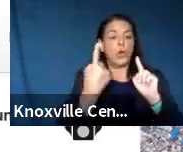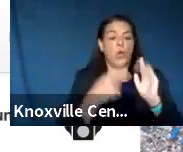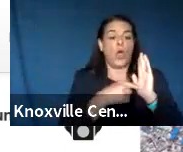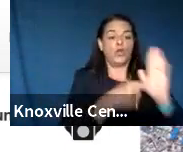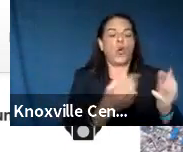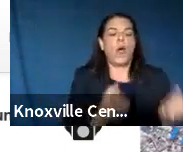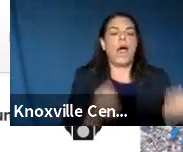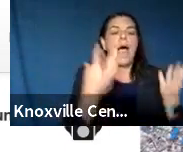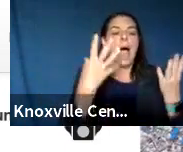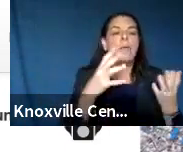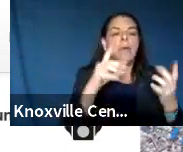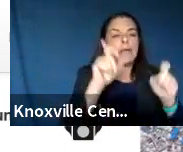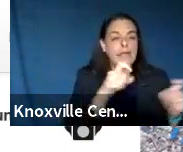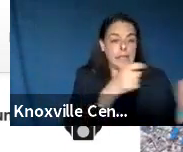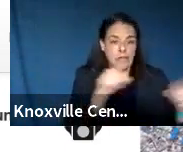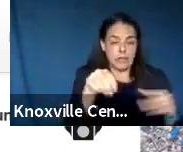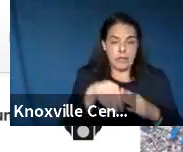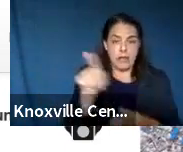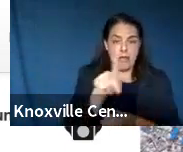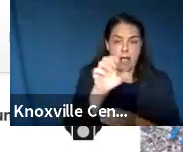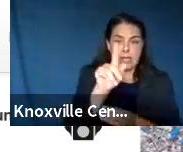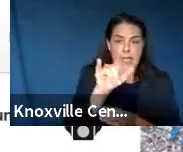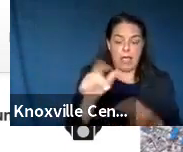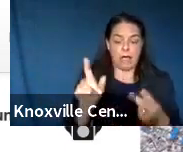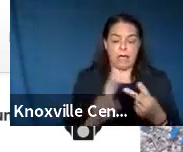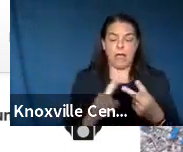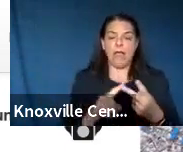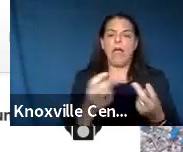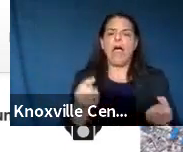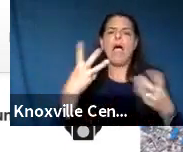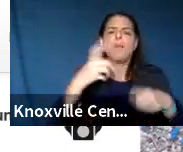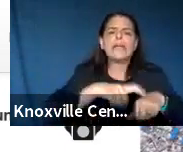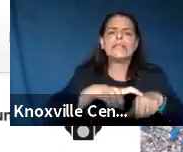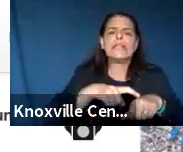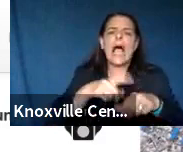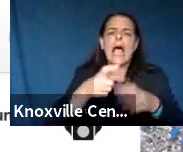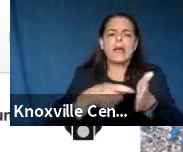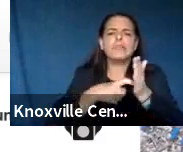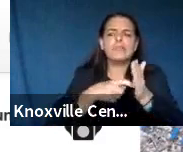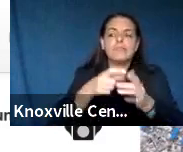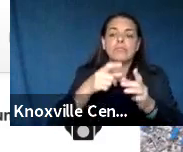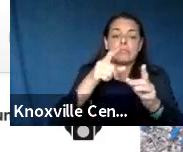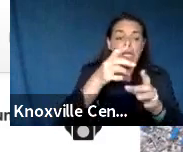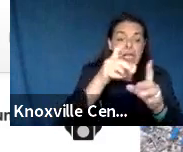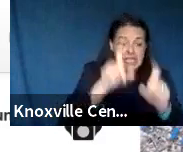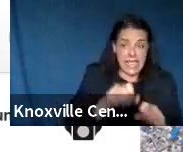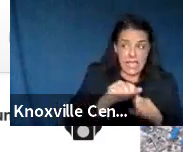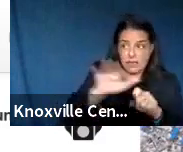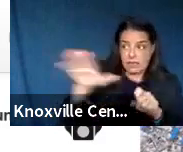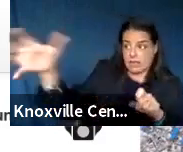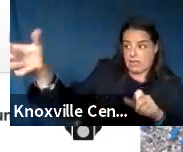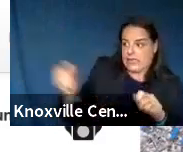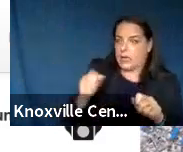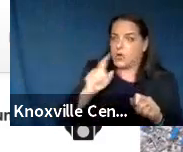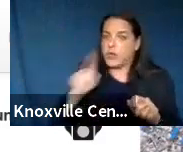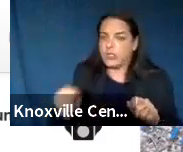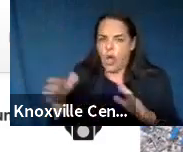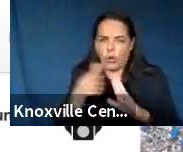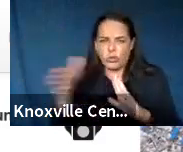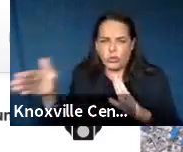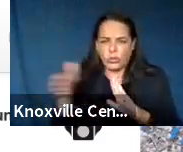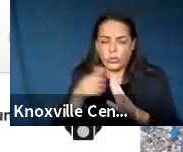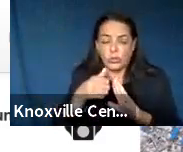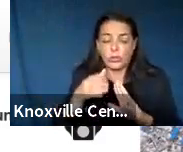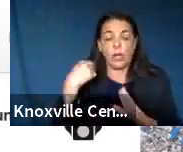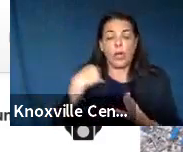for Knox County residents and another for average time between specimen collection and lab report data. From the data